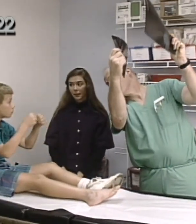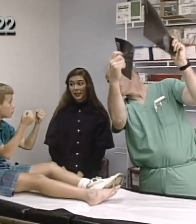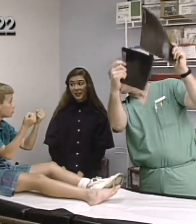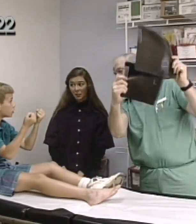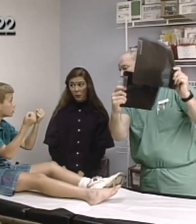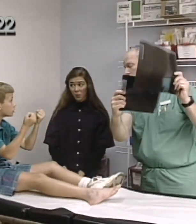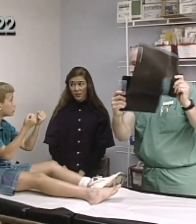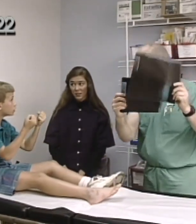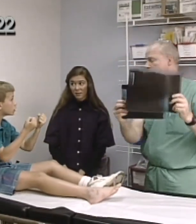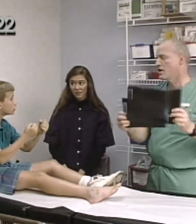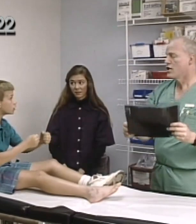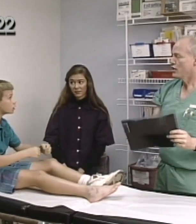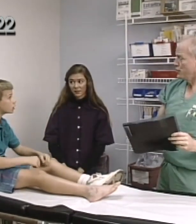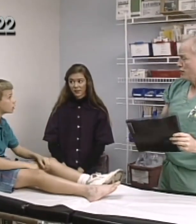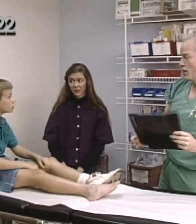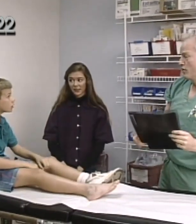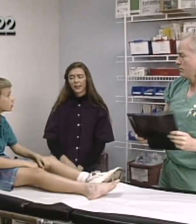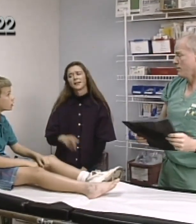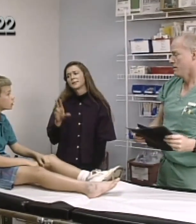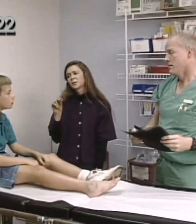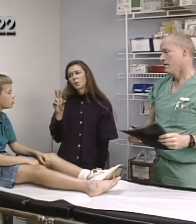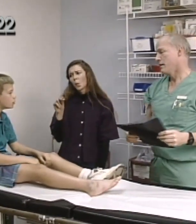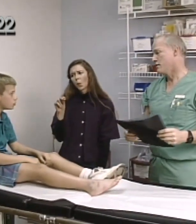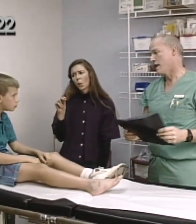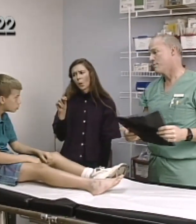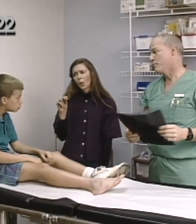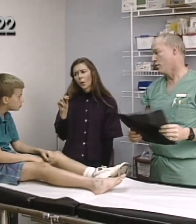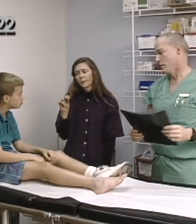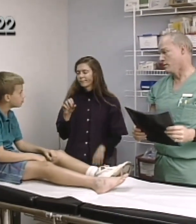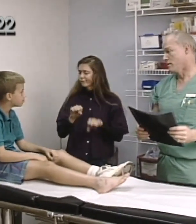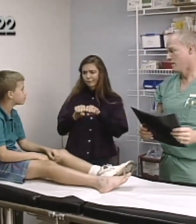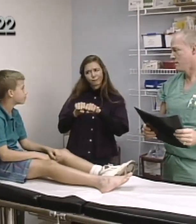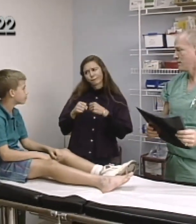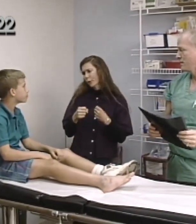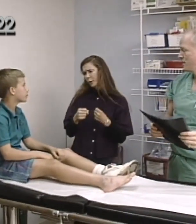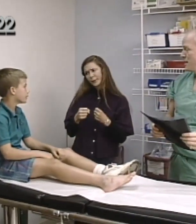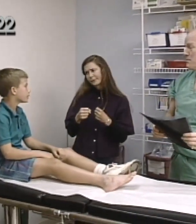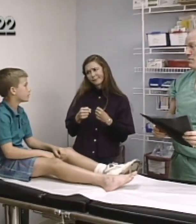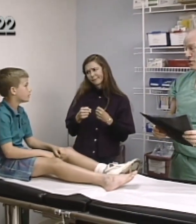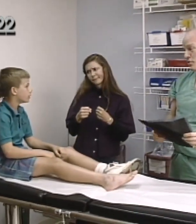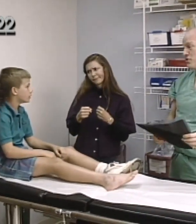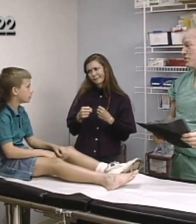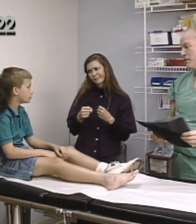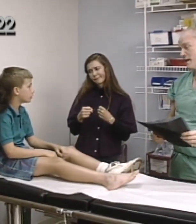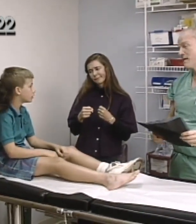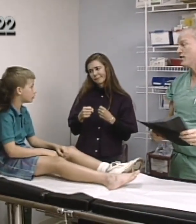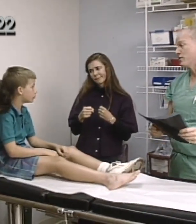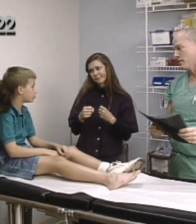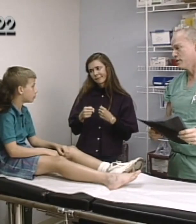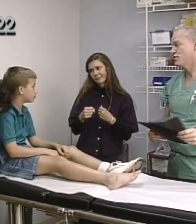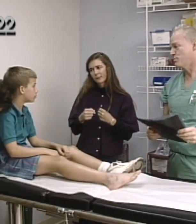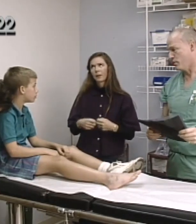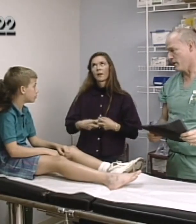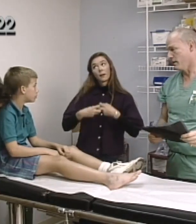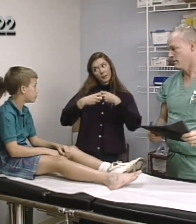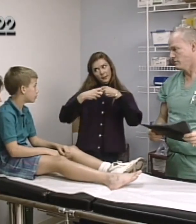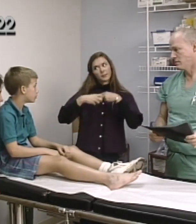Is it broken? No, it's not broken, but you certainly have a good sprain.